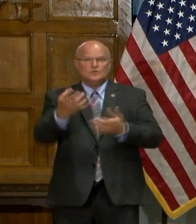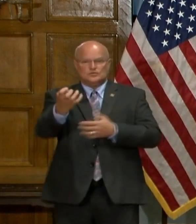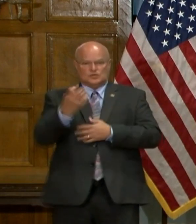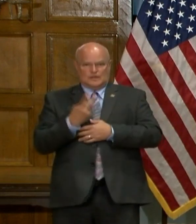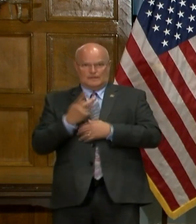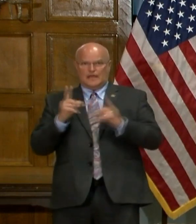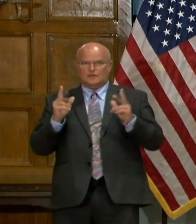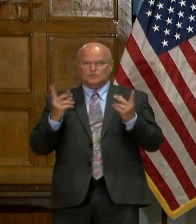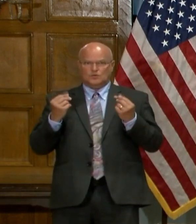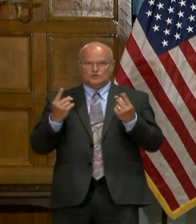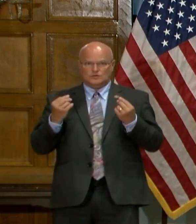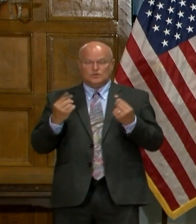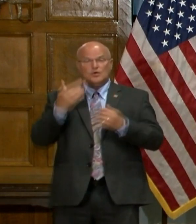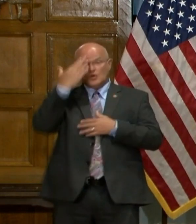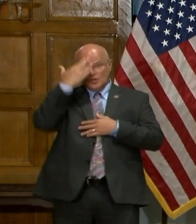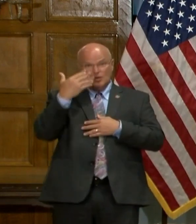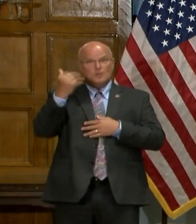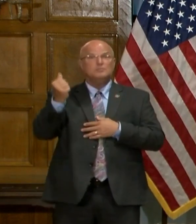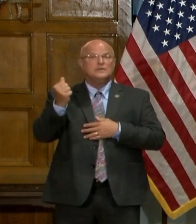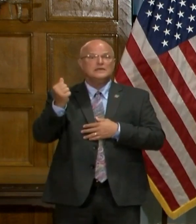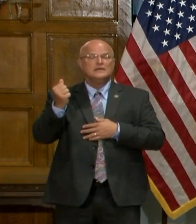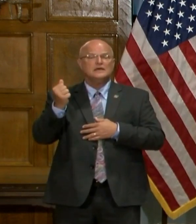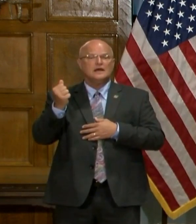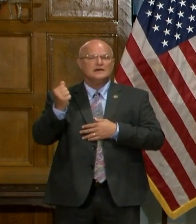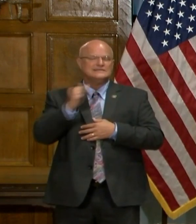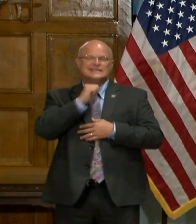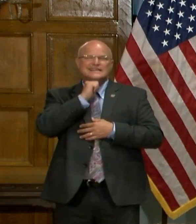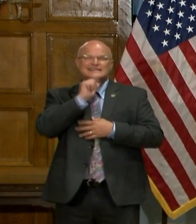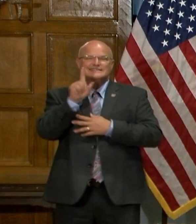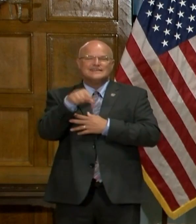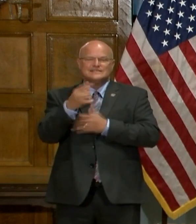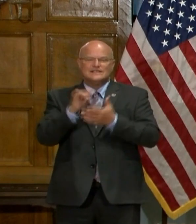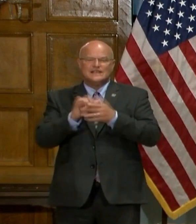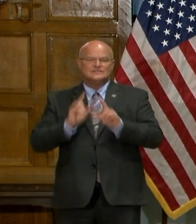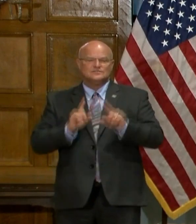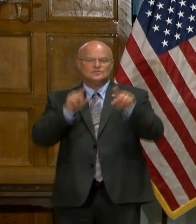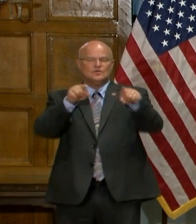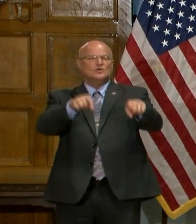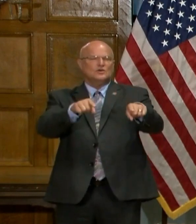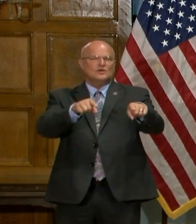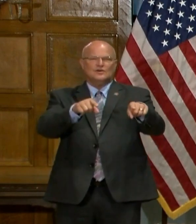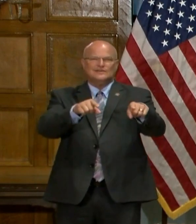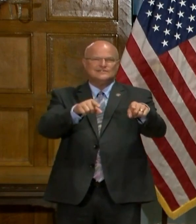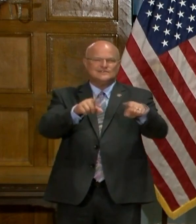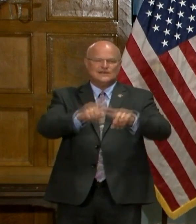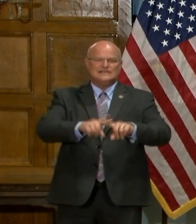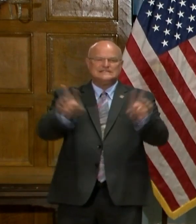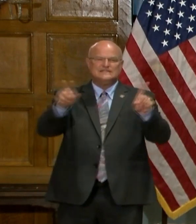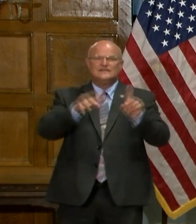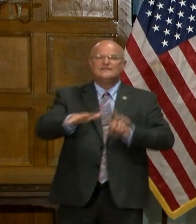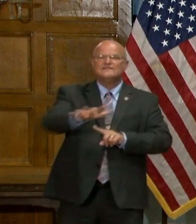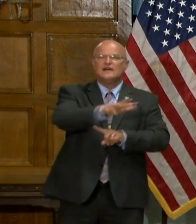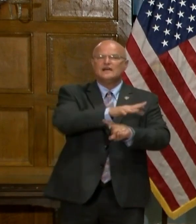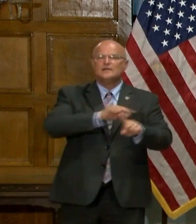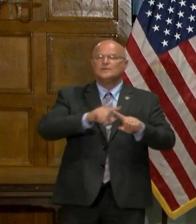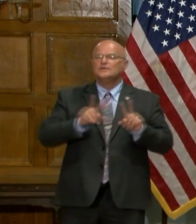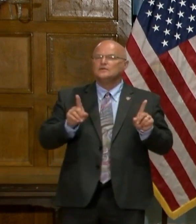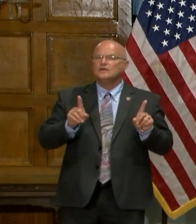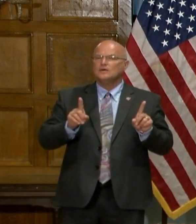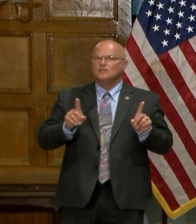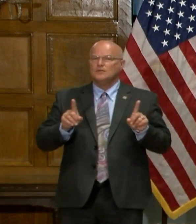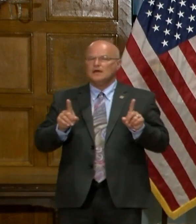come back. Because, it's not just that you're going to a different environment, but it could